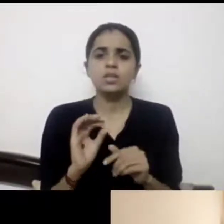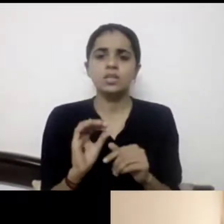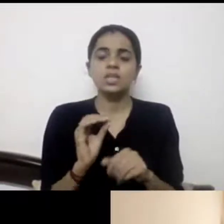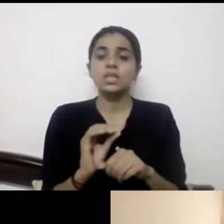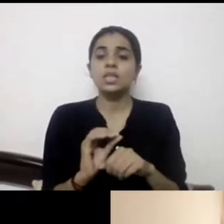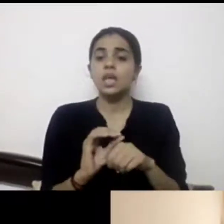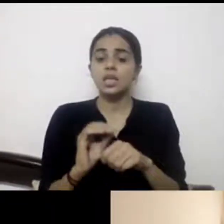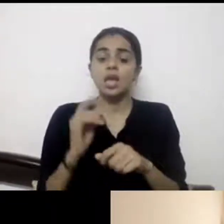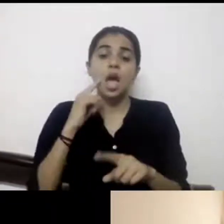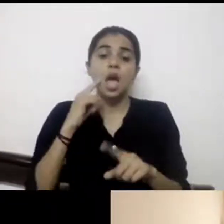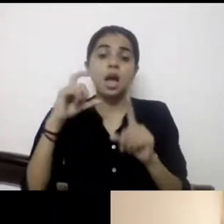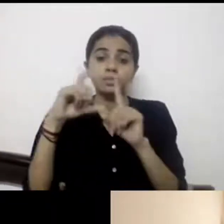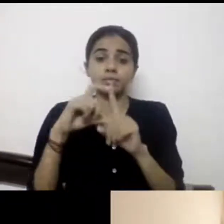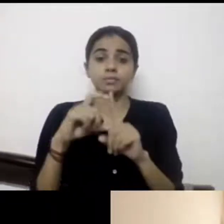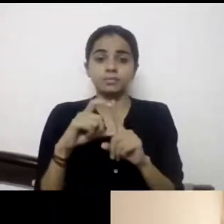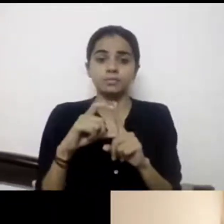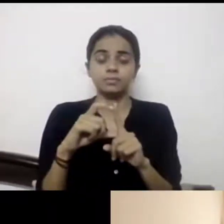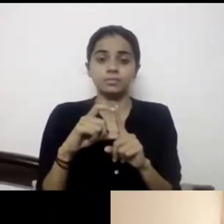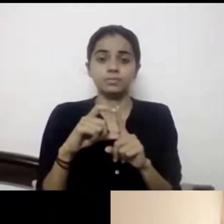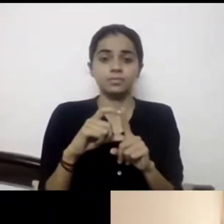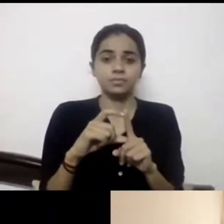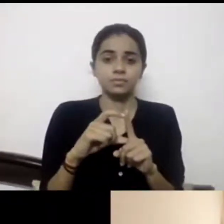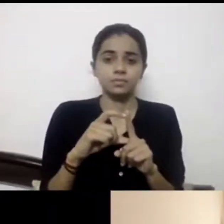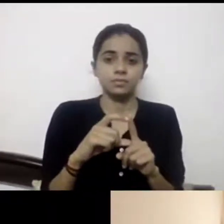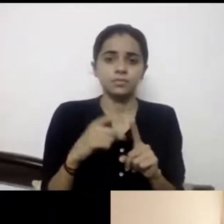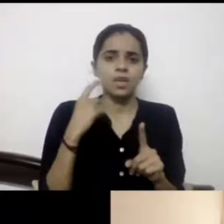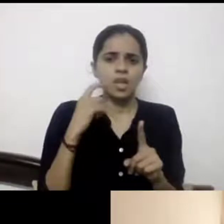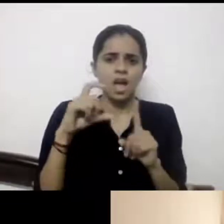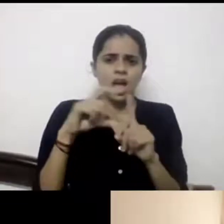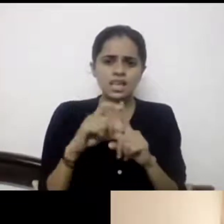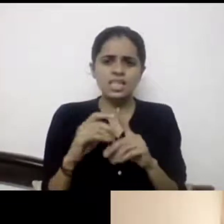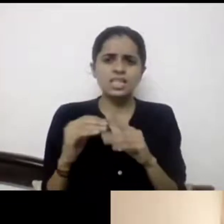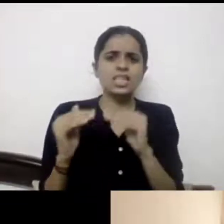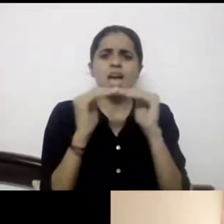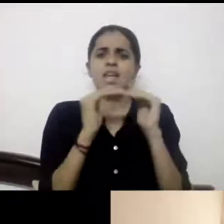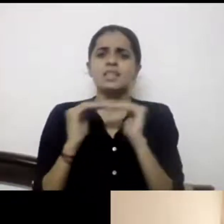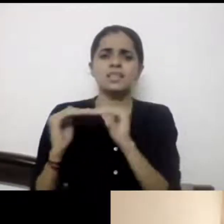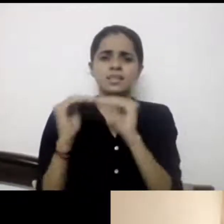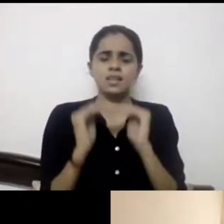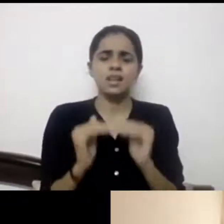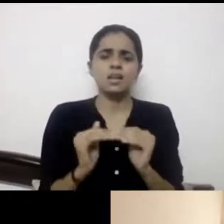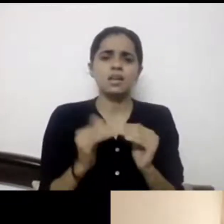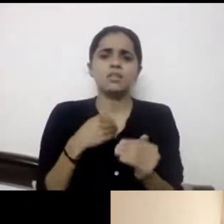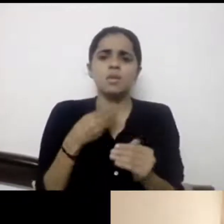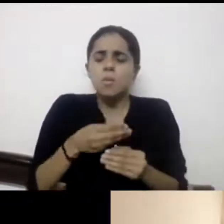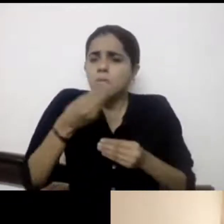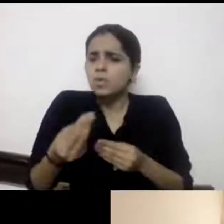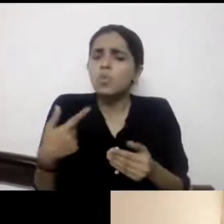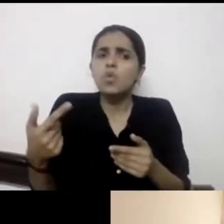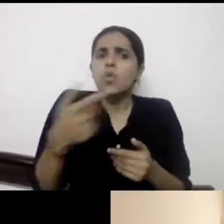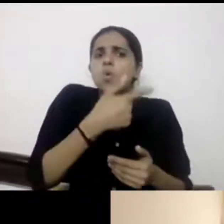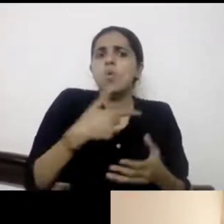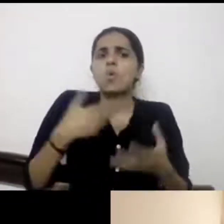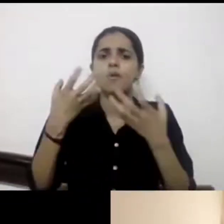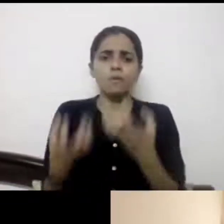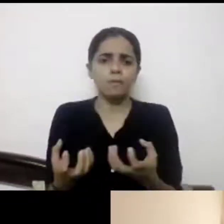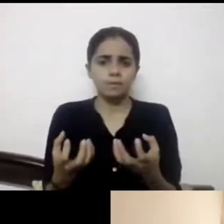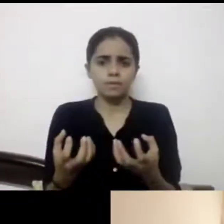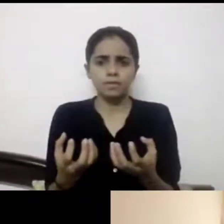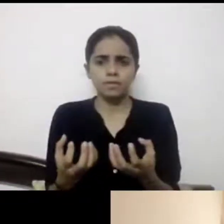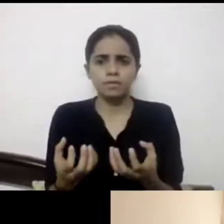ideal. I think standard is something that we need to look at. How is this standard